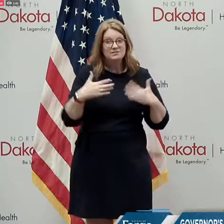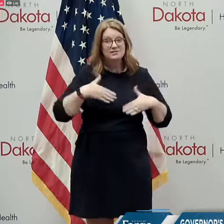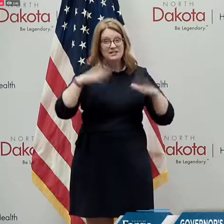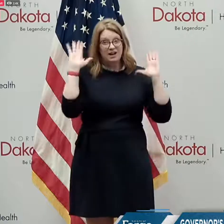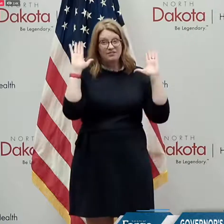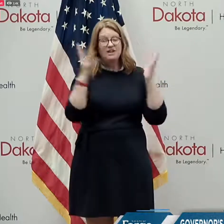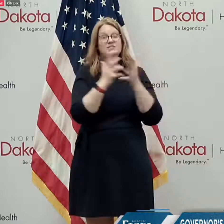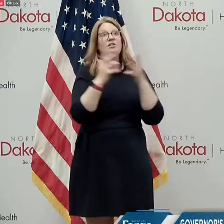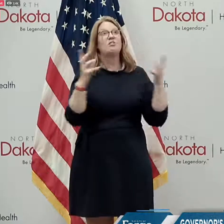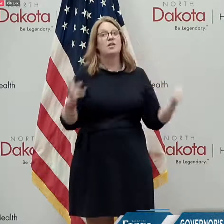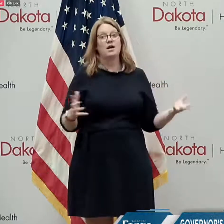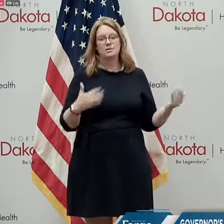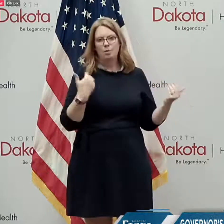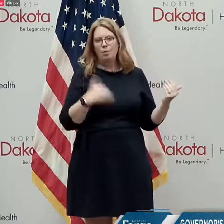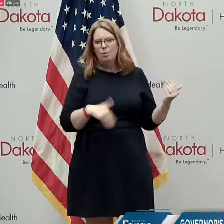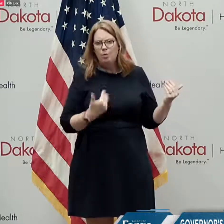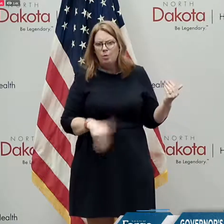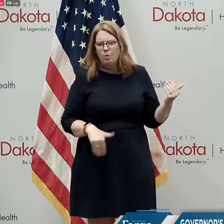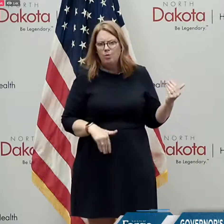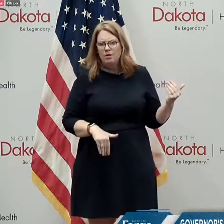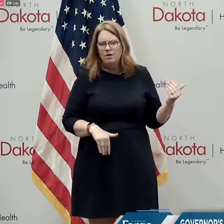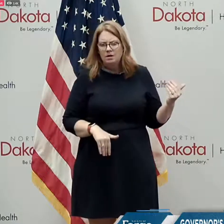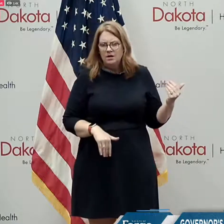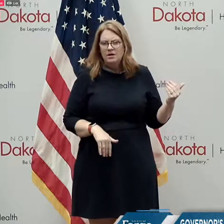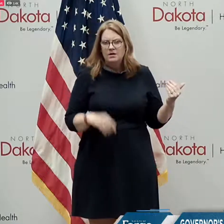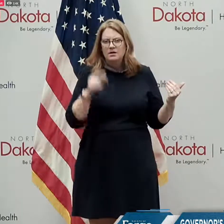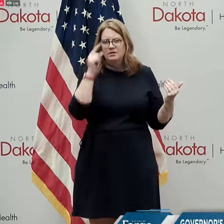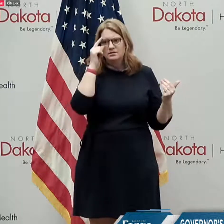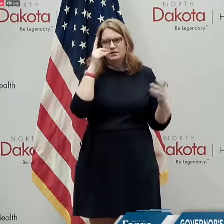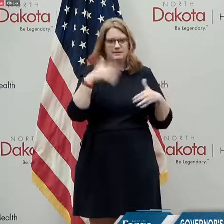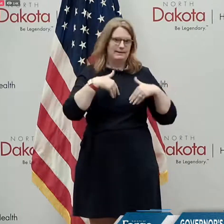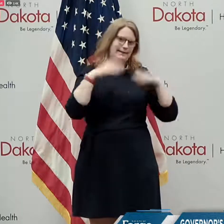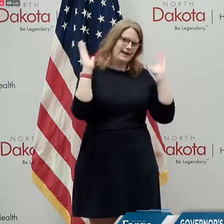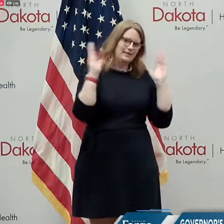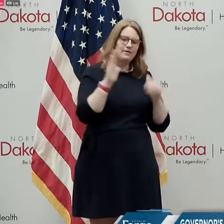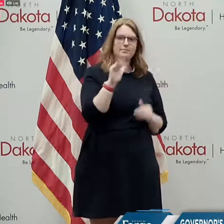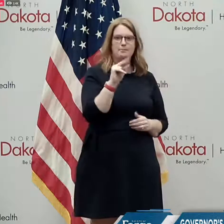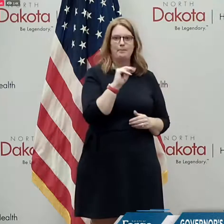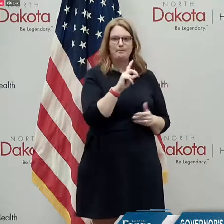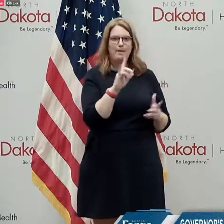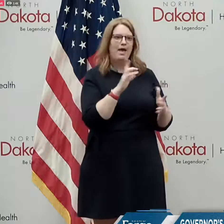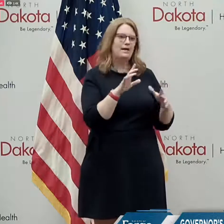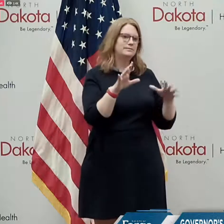They sacrificed a great deal. They gave up band festivals,